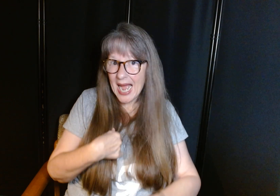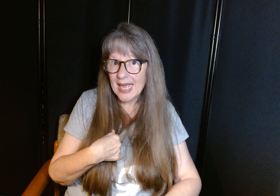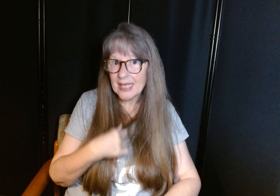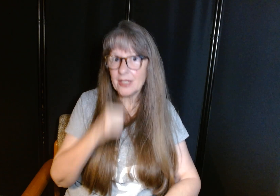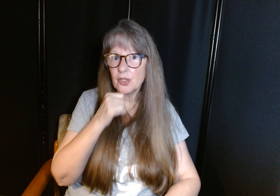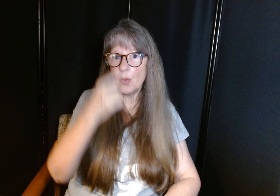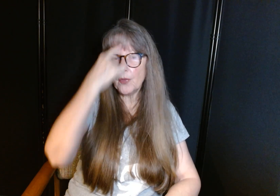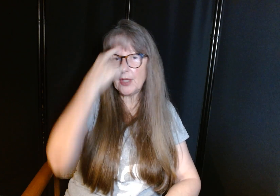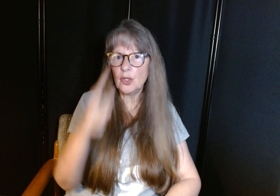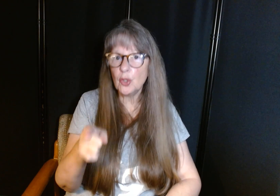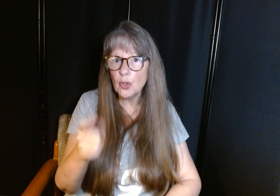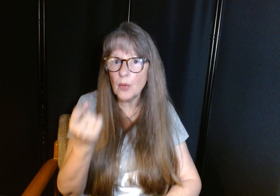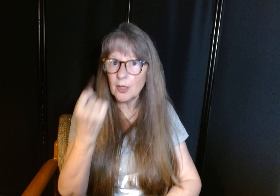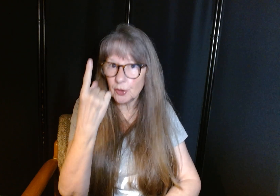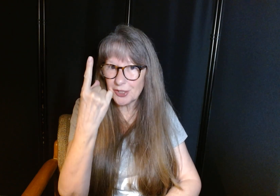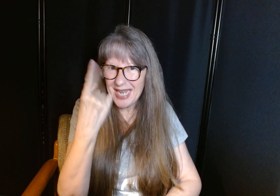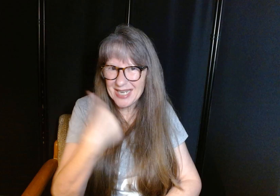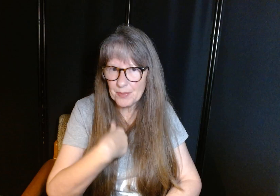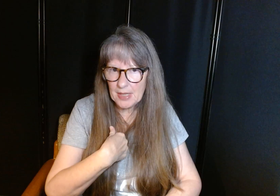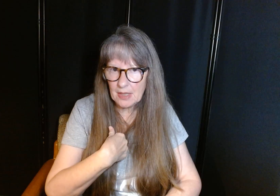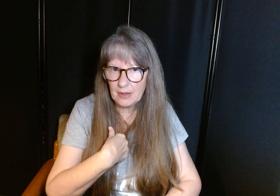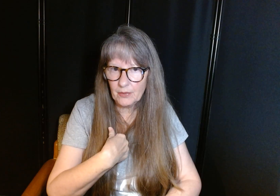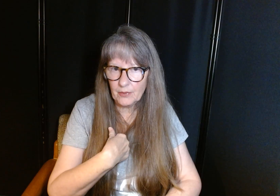I don't think you understand me, right?